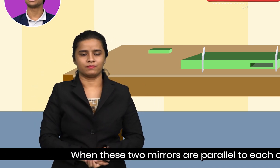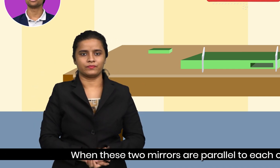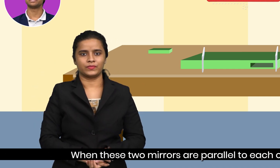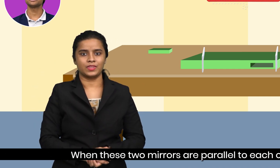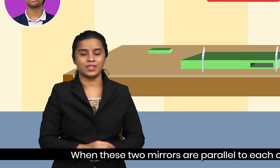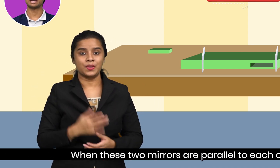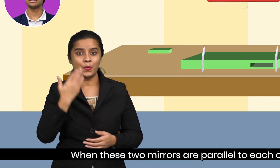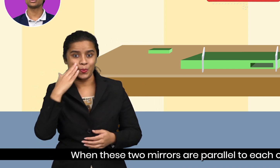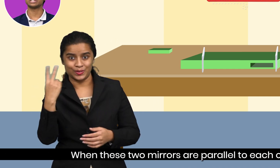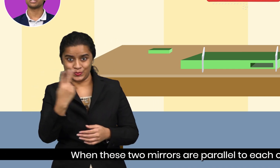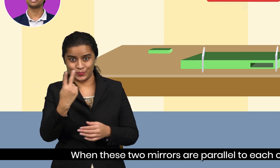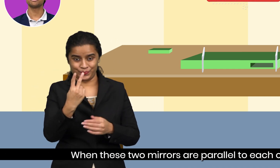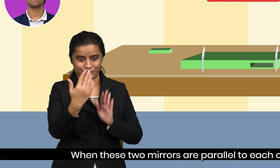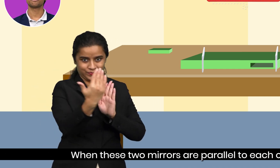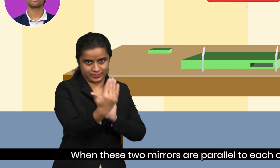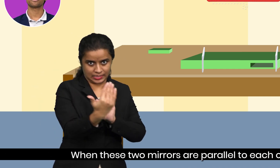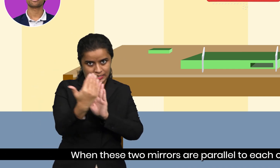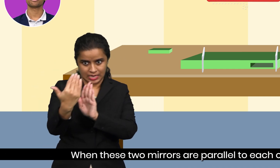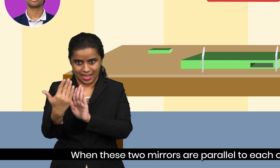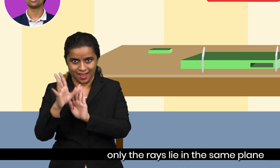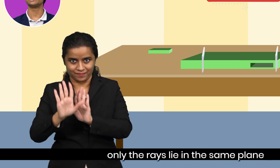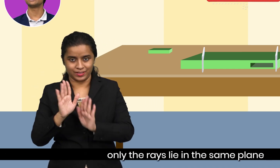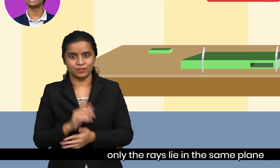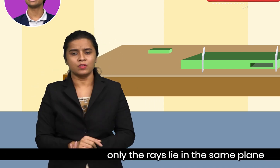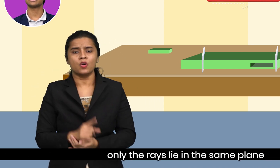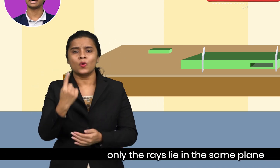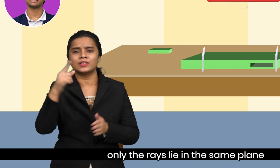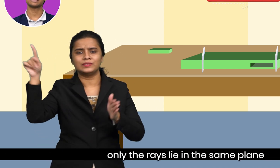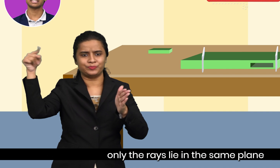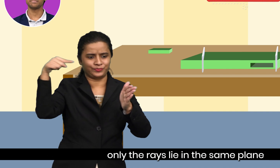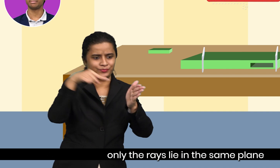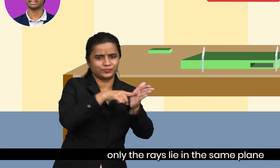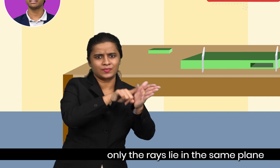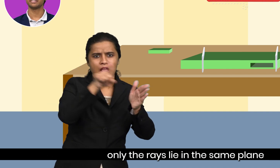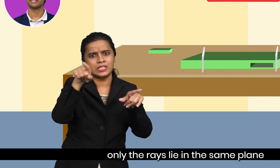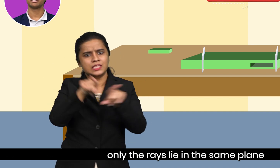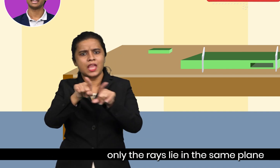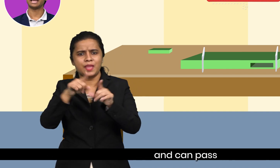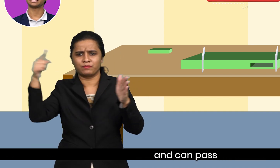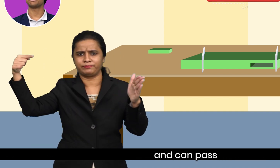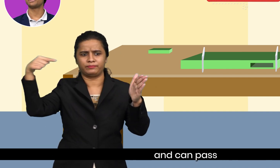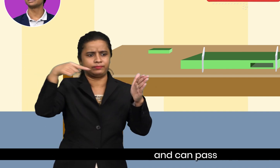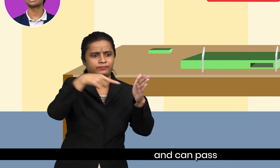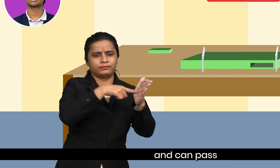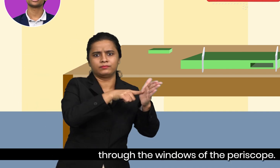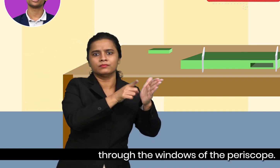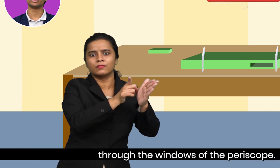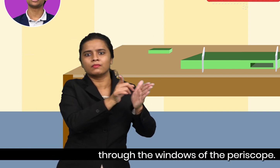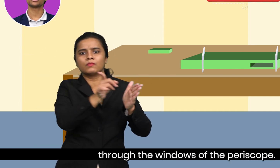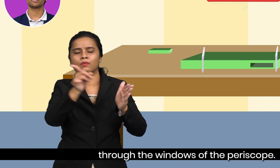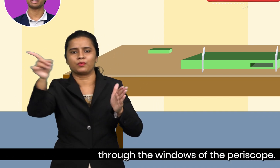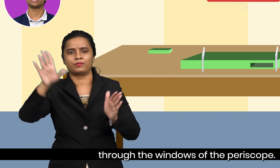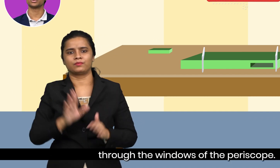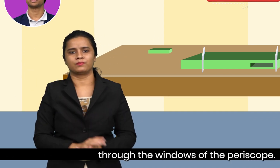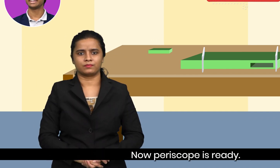When these two mirrors are parallel to each other, only the rays lie in the same plane and can pass to the